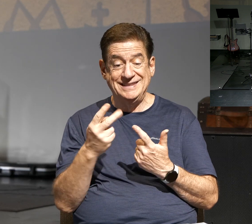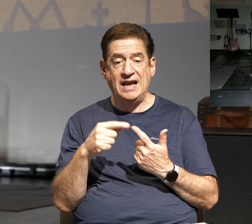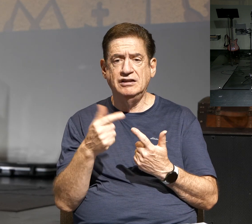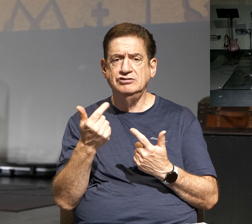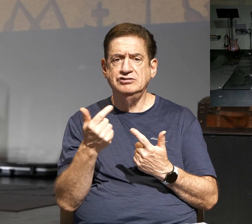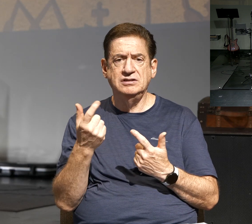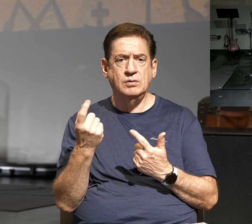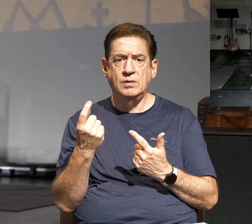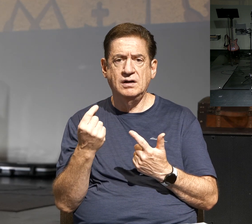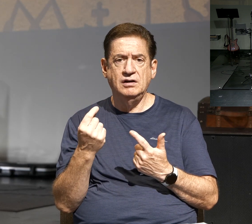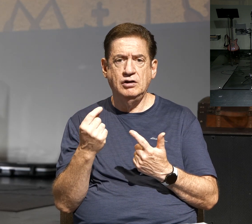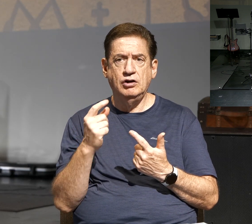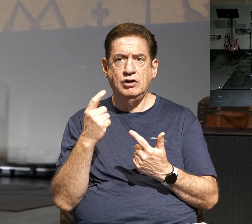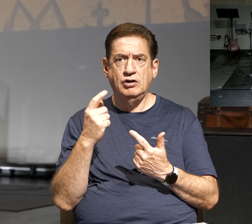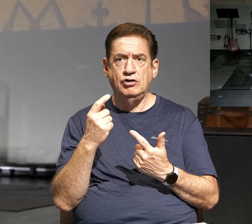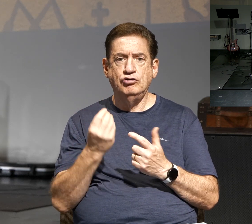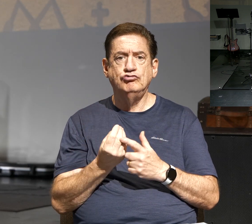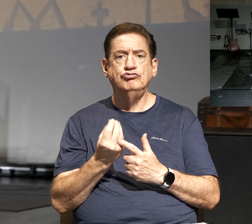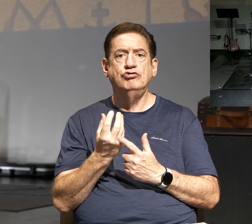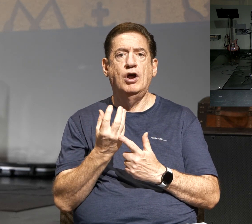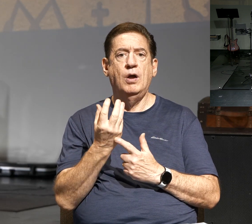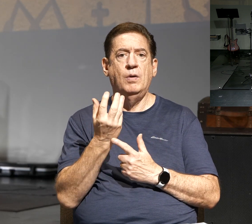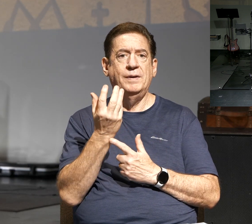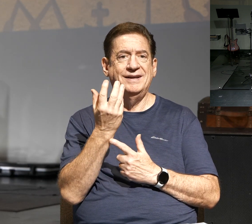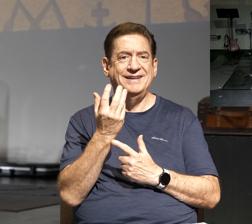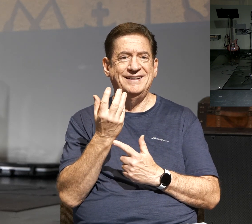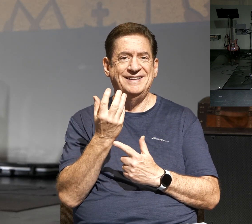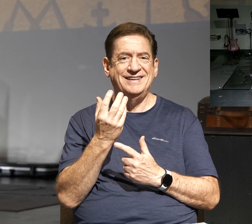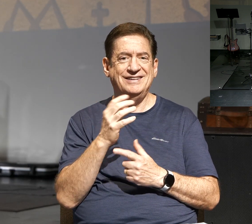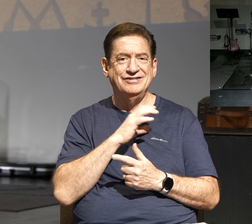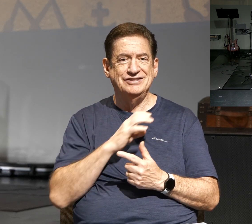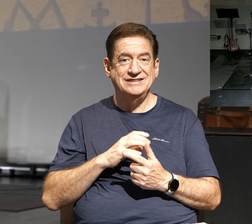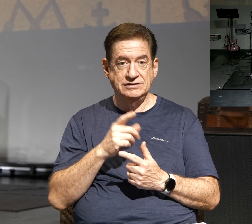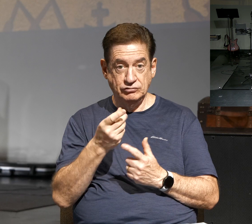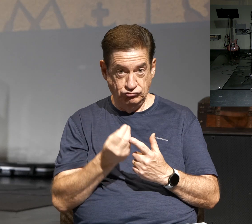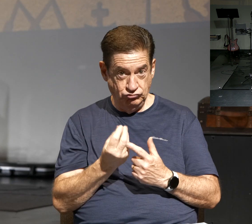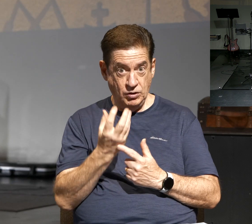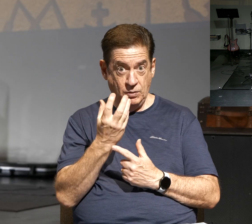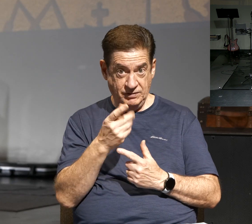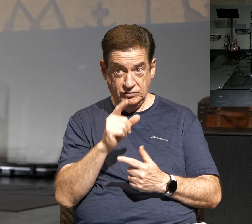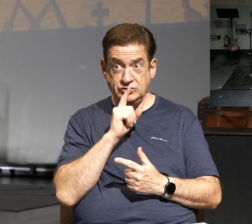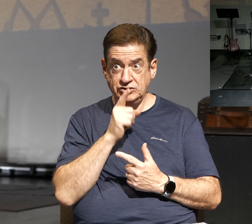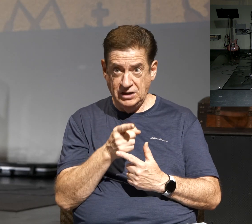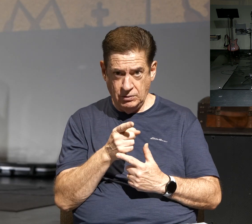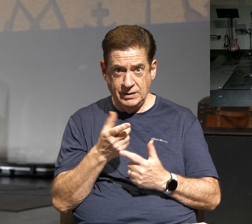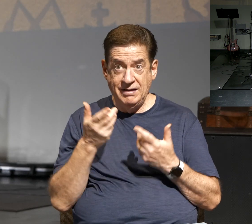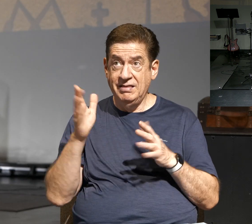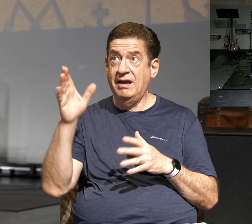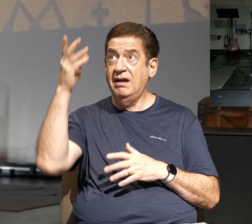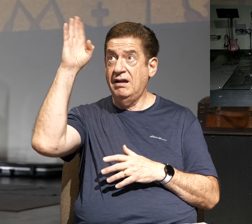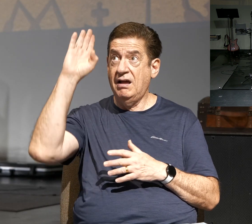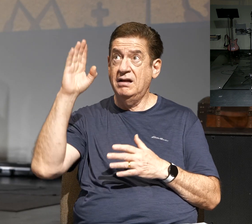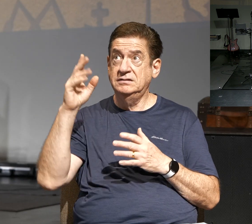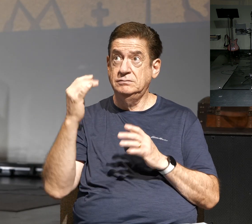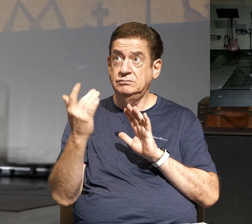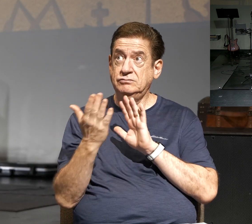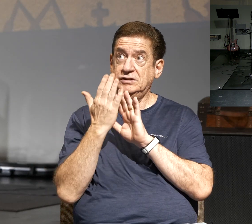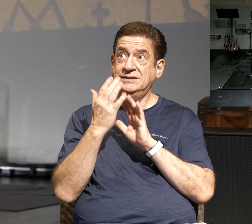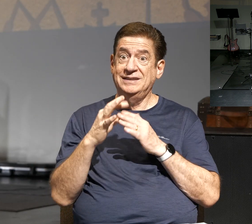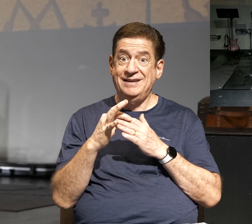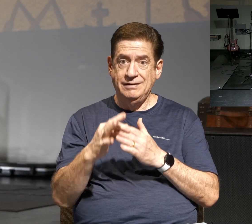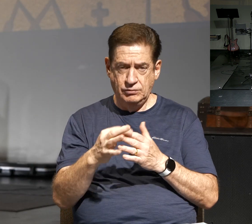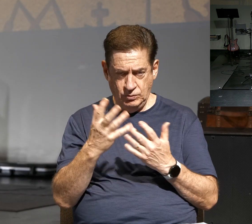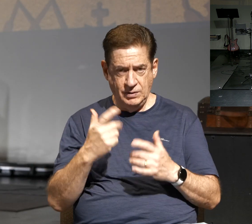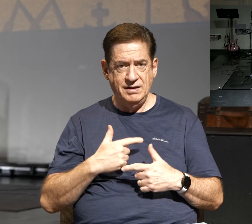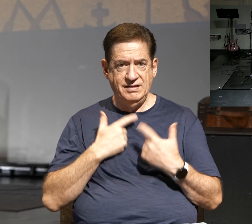the second G? Growing Christian. So if you're genuine and you're letting God's presence lead you, you're going to want to